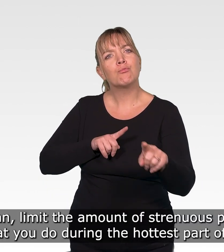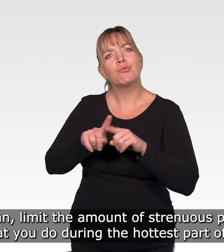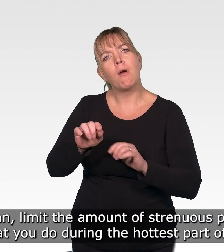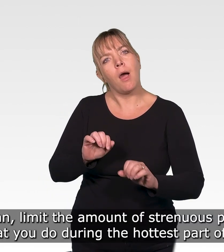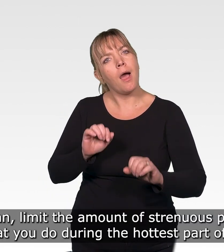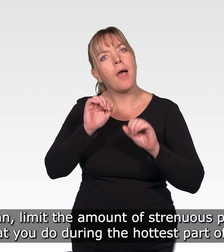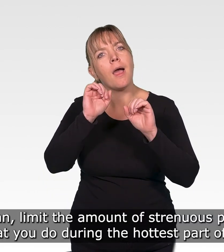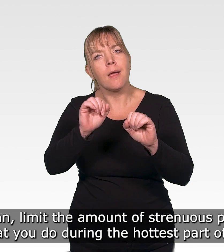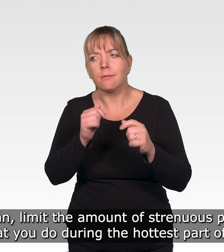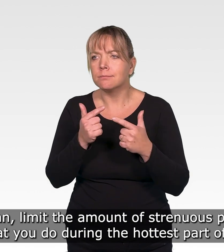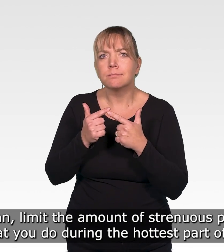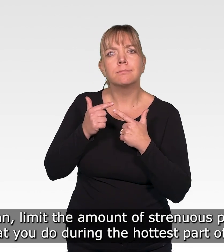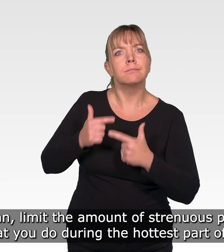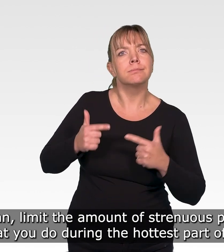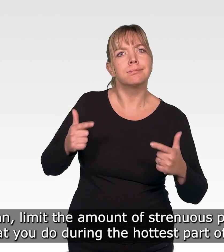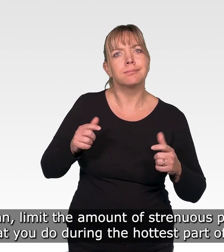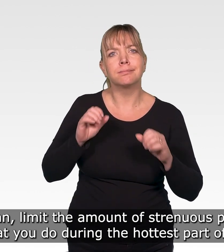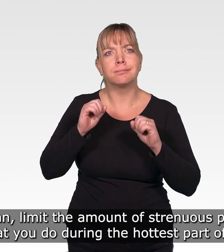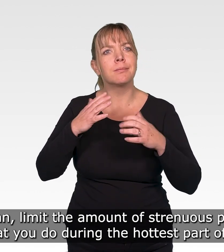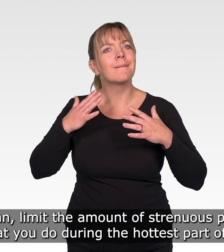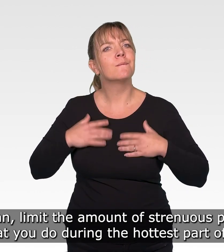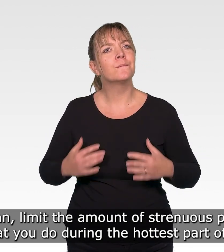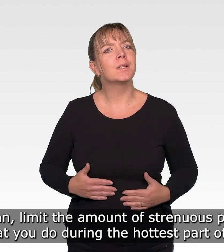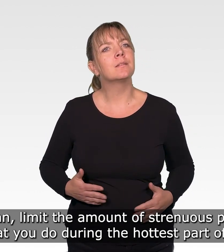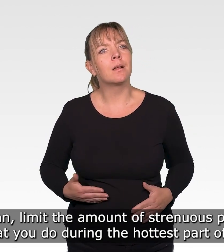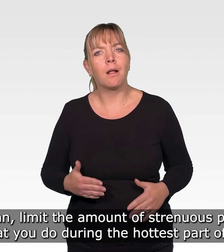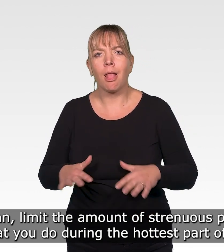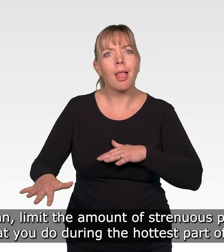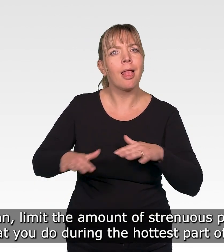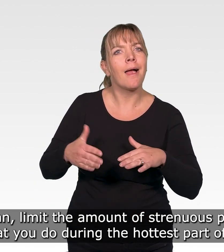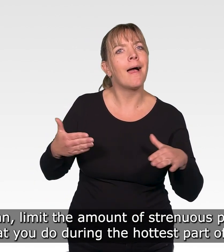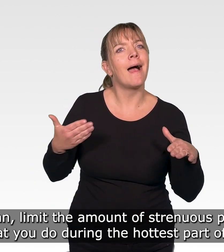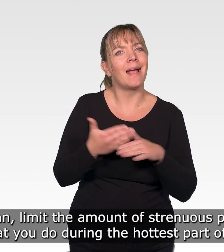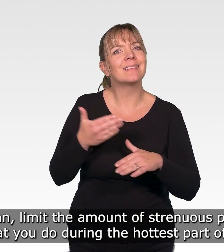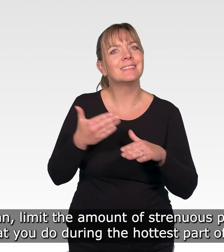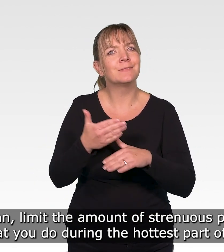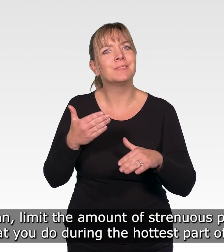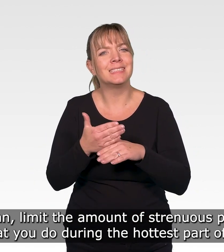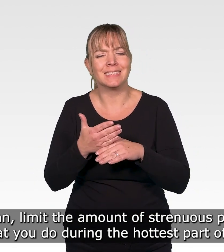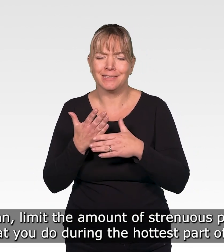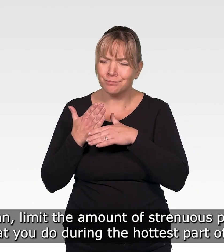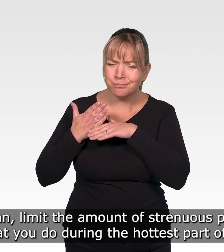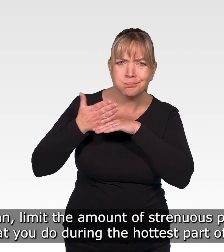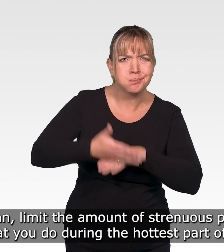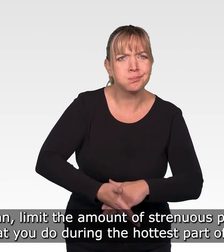If you can, limit the amount of strenuous physical activity that you do during the hottest part of the day.